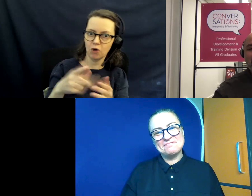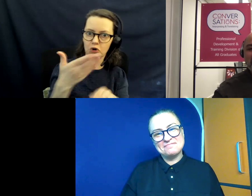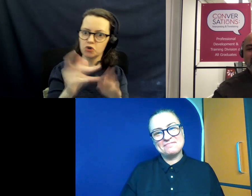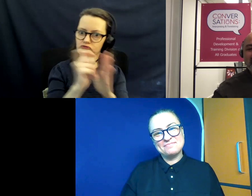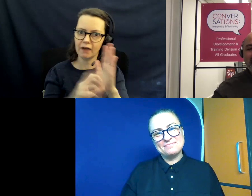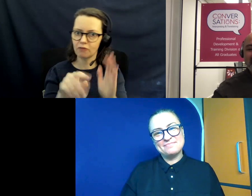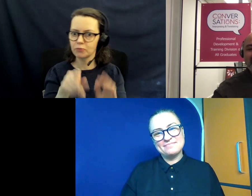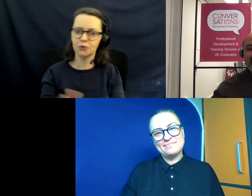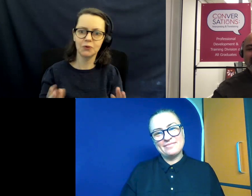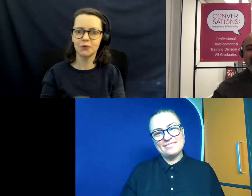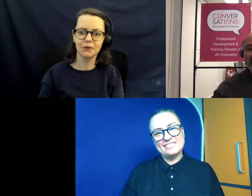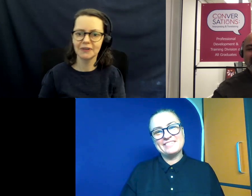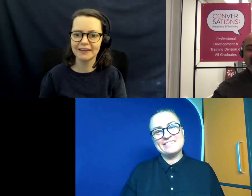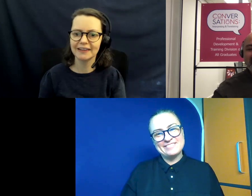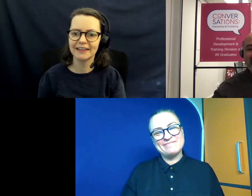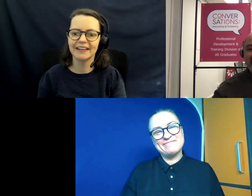soon?